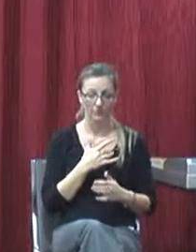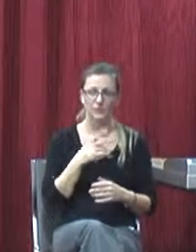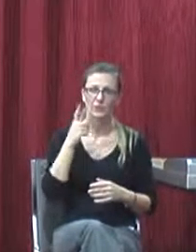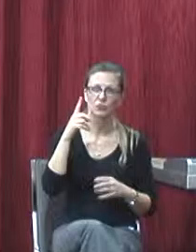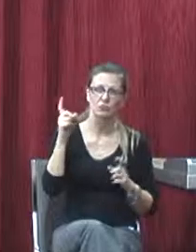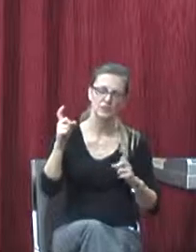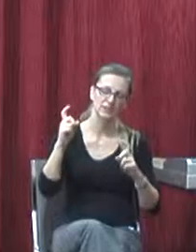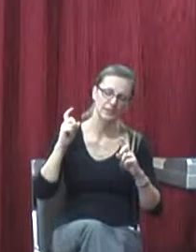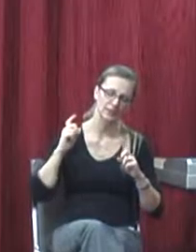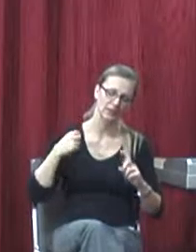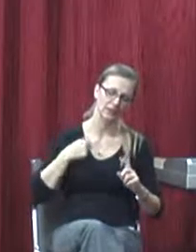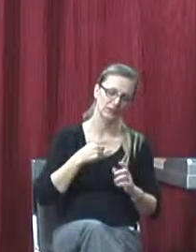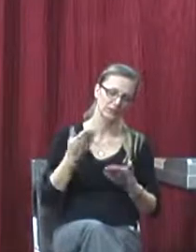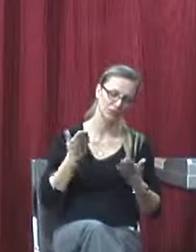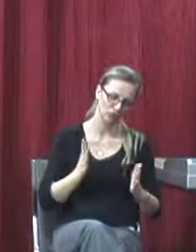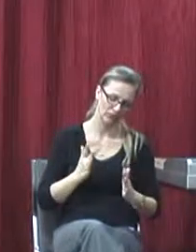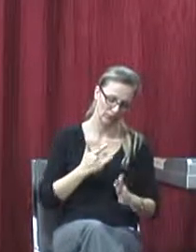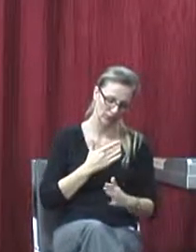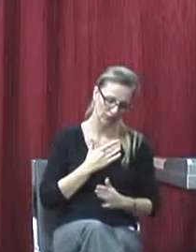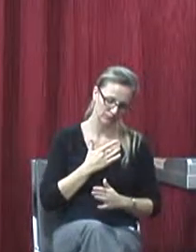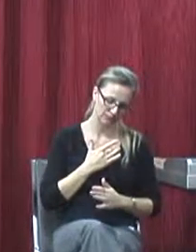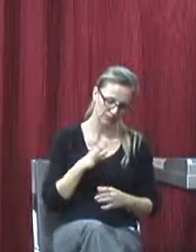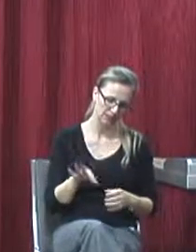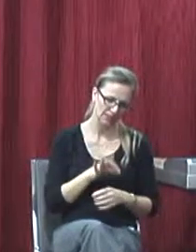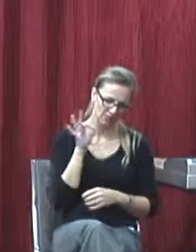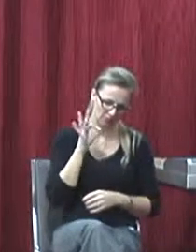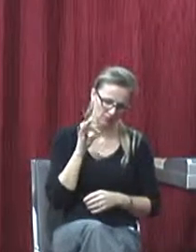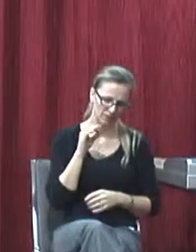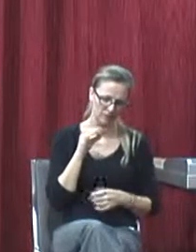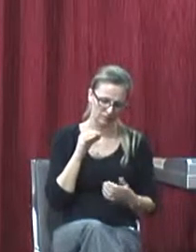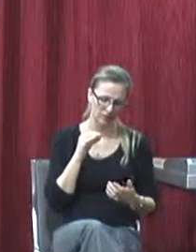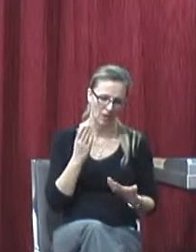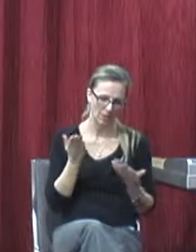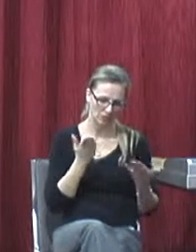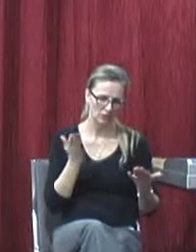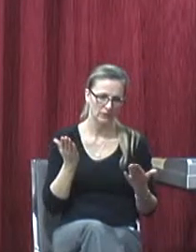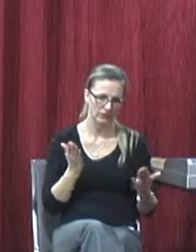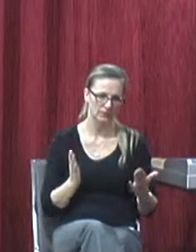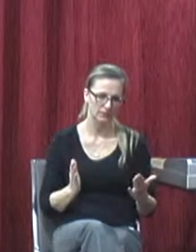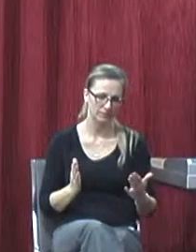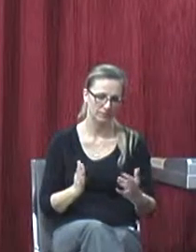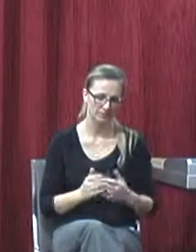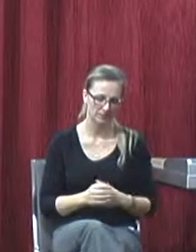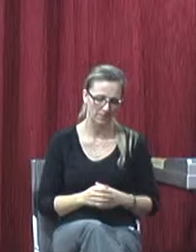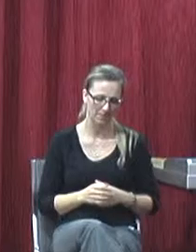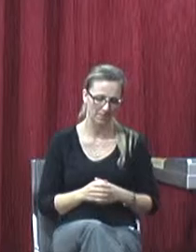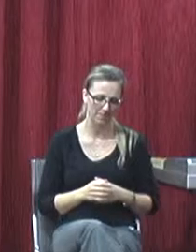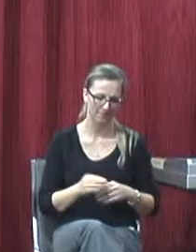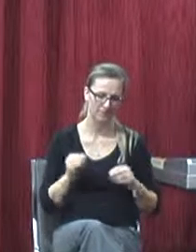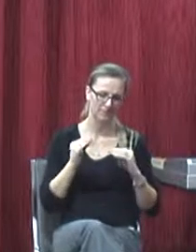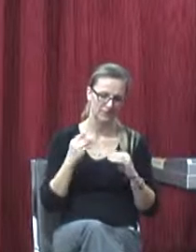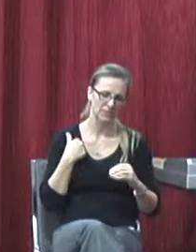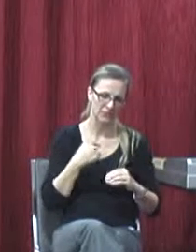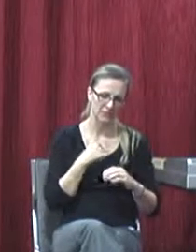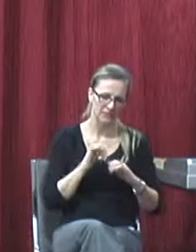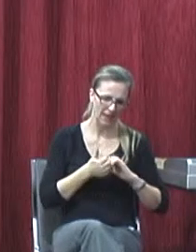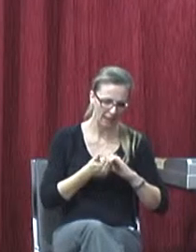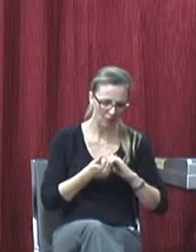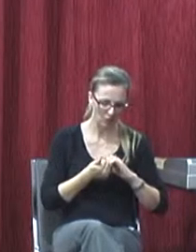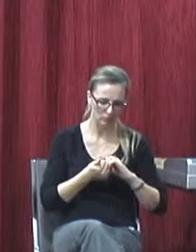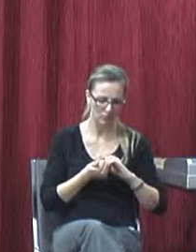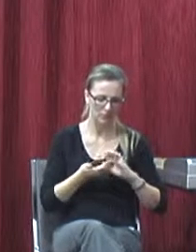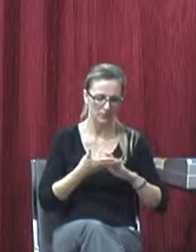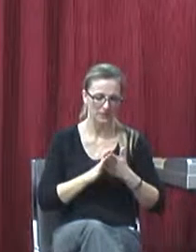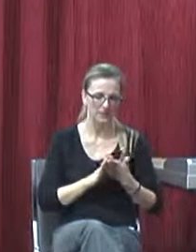you would give us servants' hearts, a spirit of servanthood, oh God. Teach us how, Lord, to be great